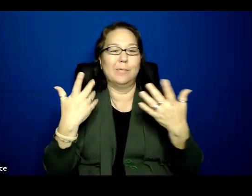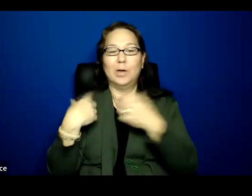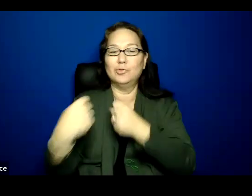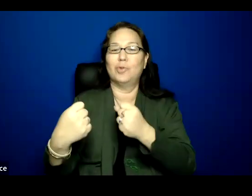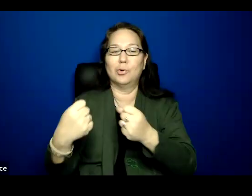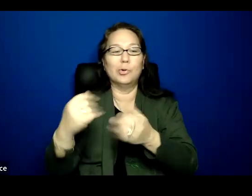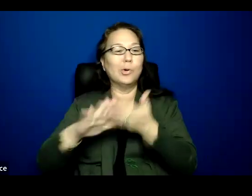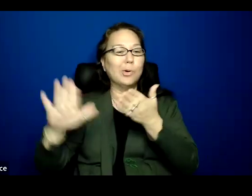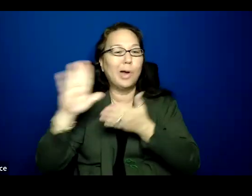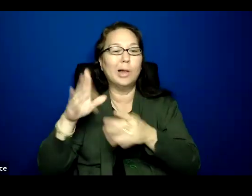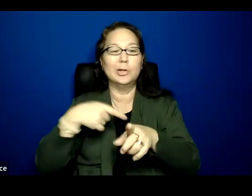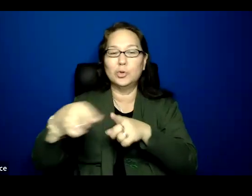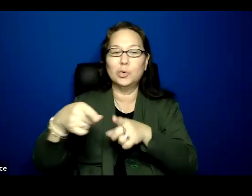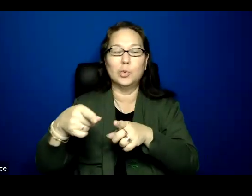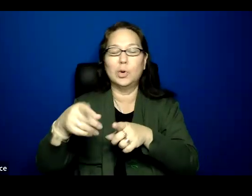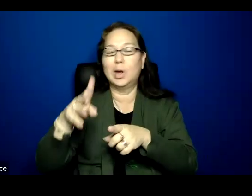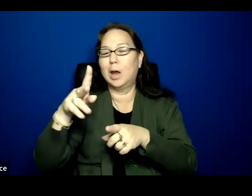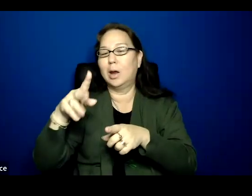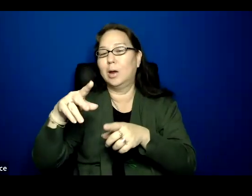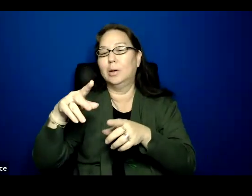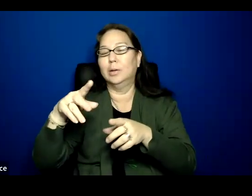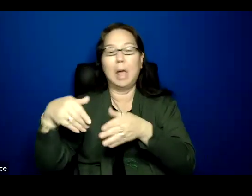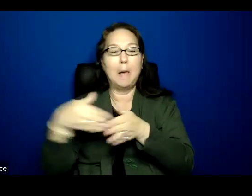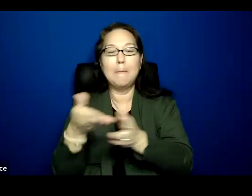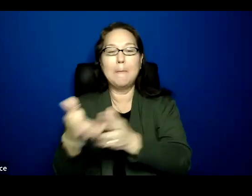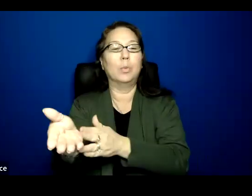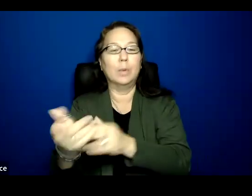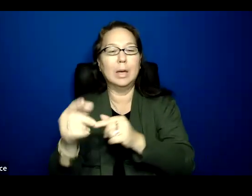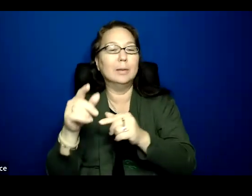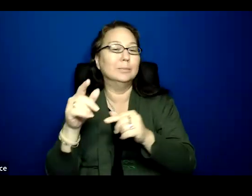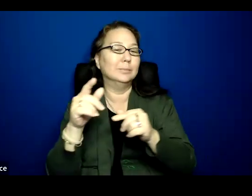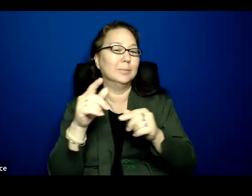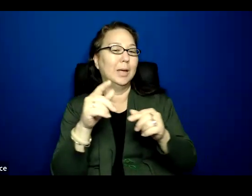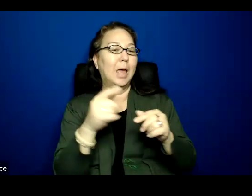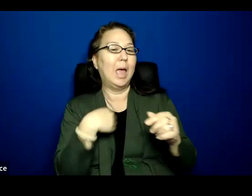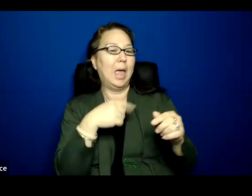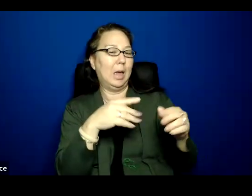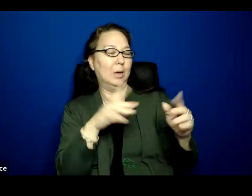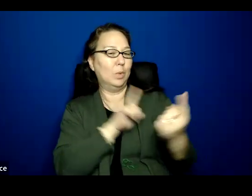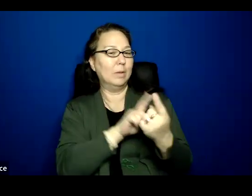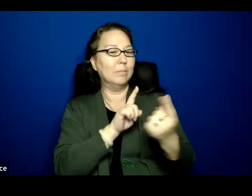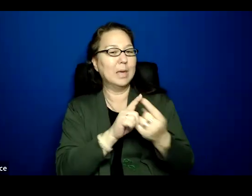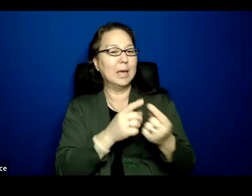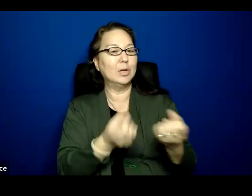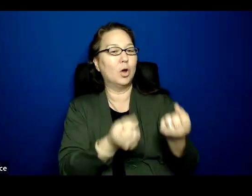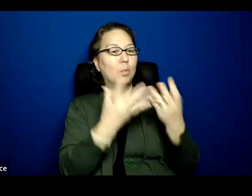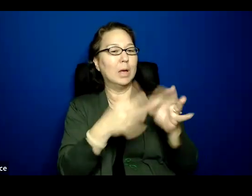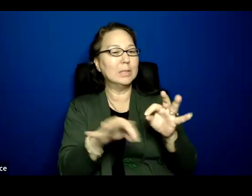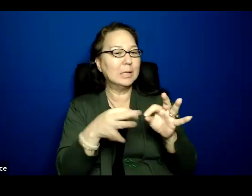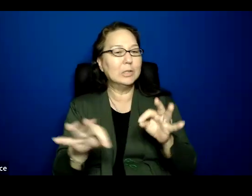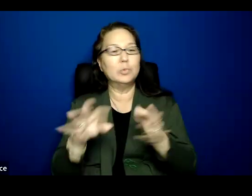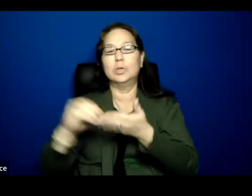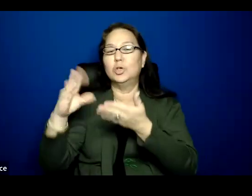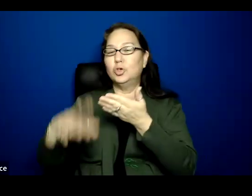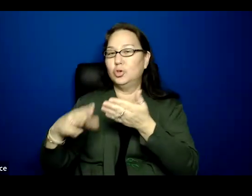with disabilities, and our multilingual learners with disabilities. We are also joined by Russell Elementary School leader Nikki Wells